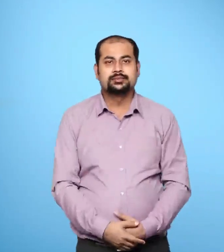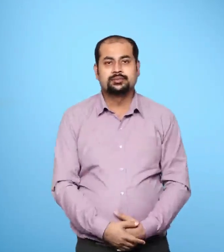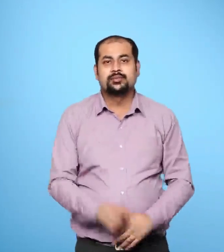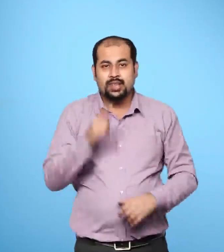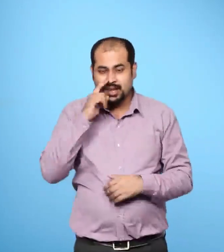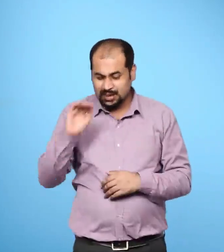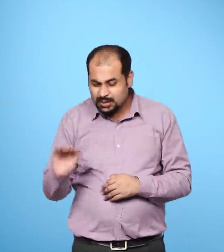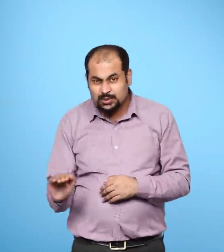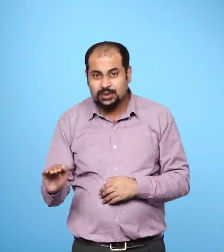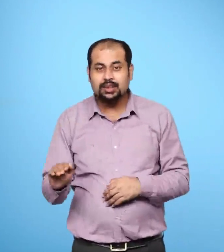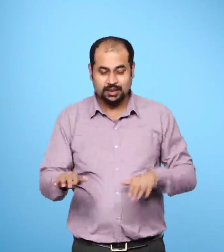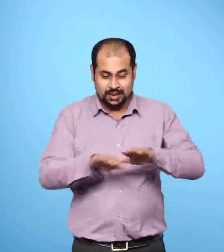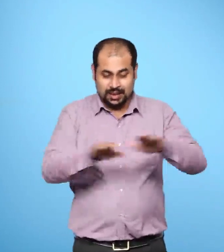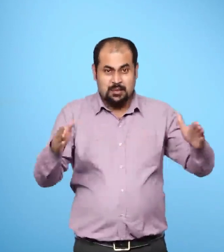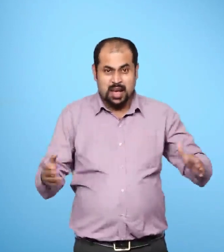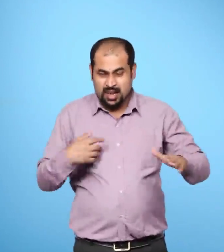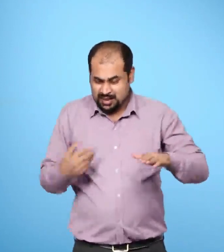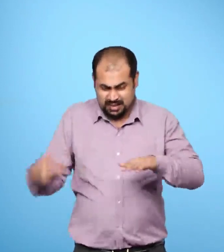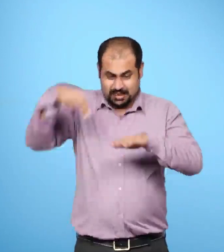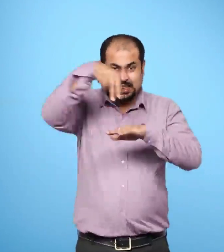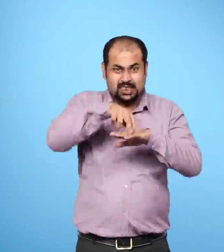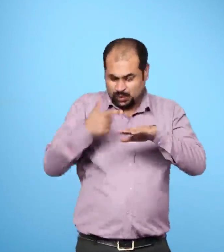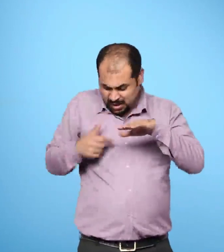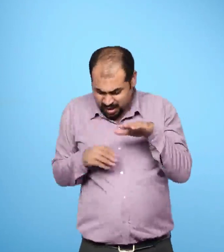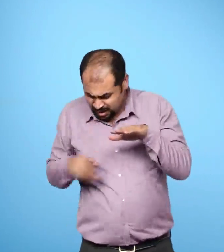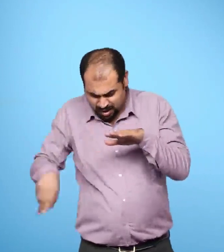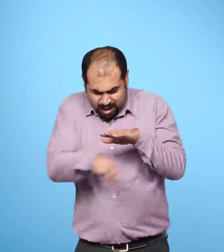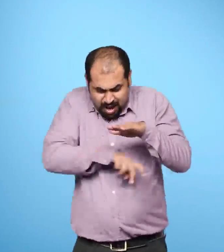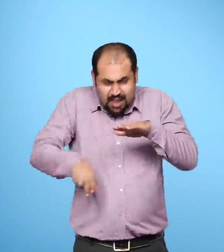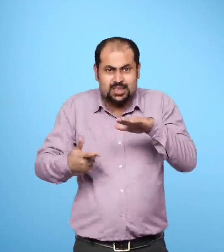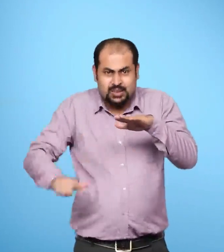A girl is sitting on the table trying to save herself from rats.